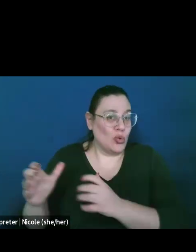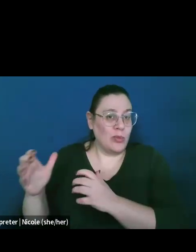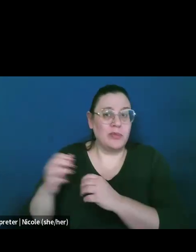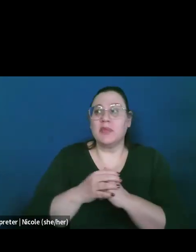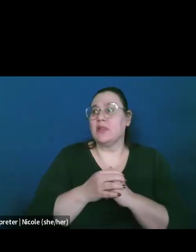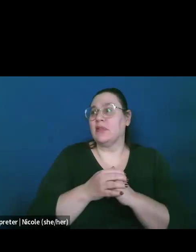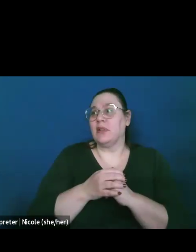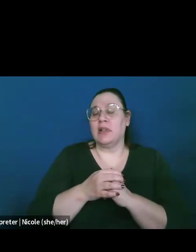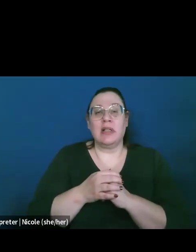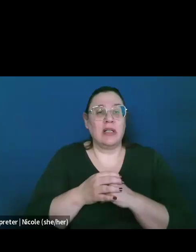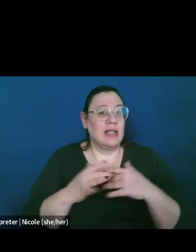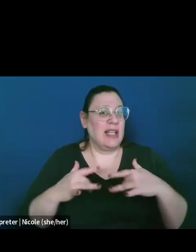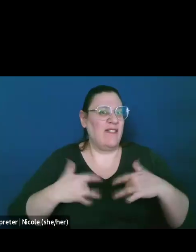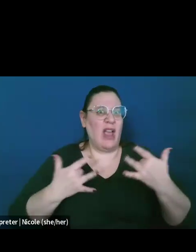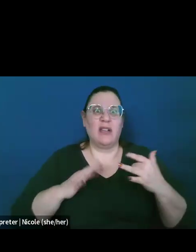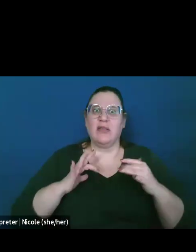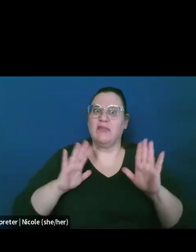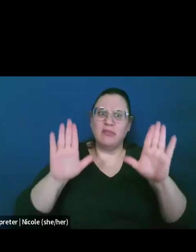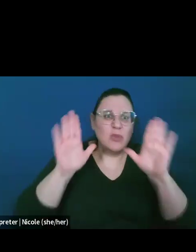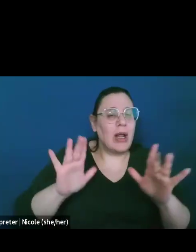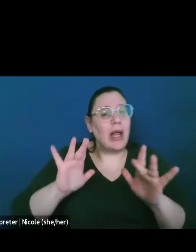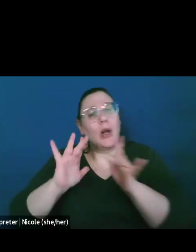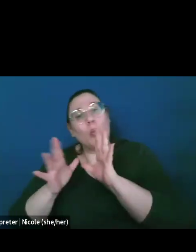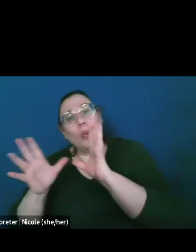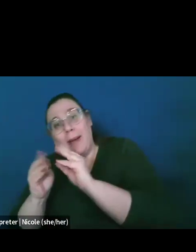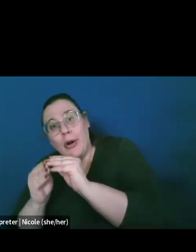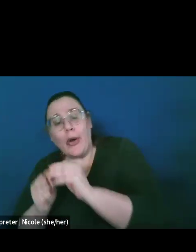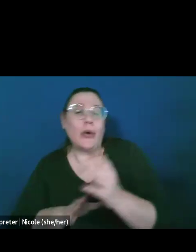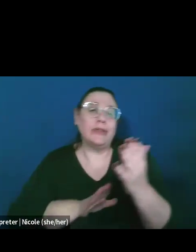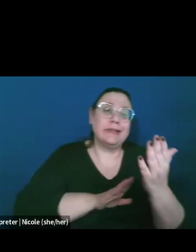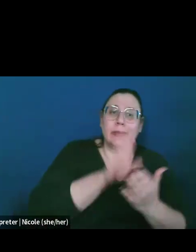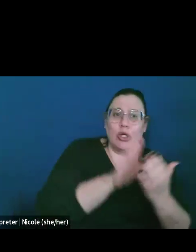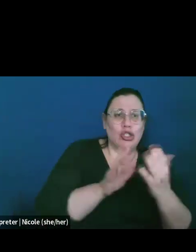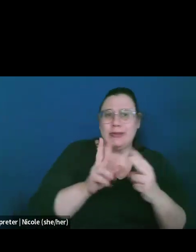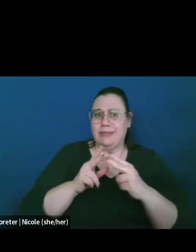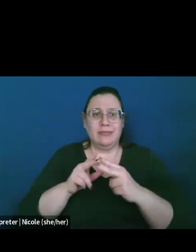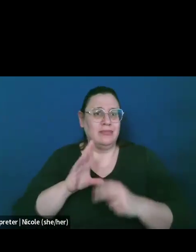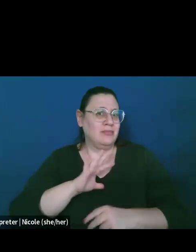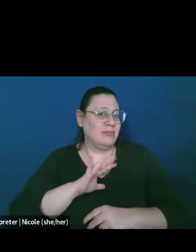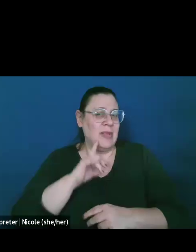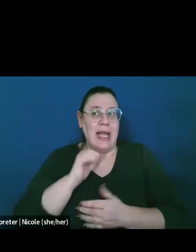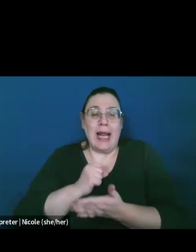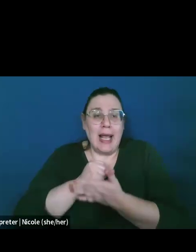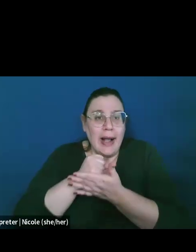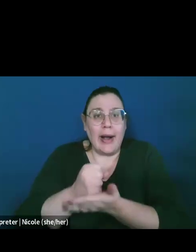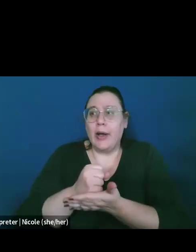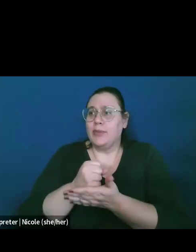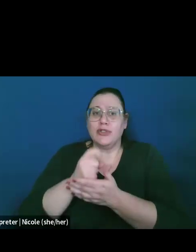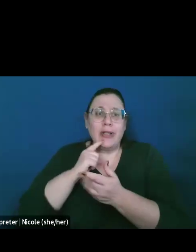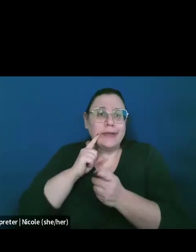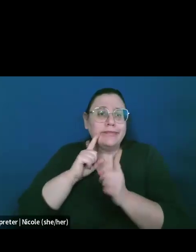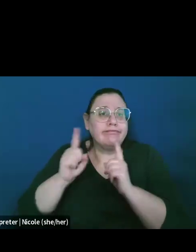are still like a really great way, webinars and in person if you can, kind of thing. It really helps just word of mouth kind of